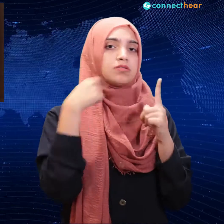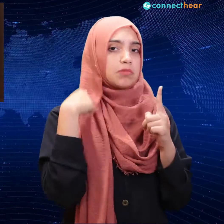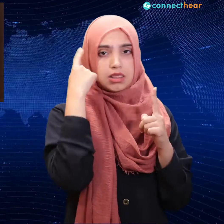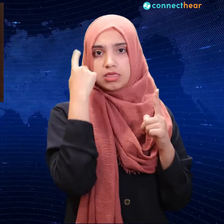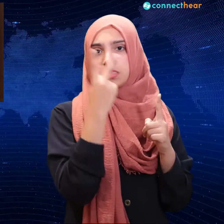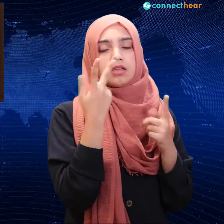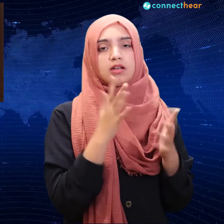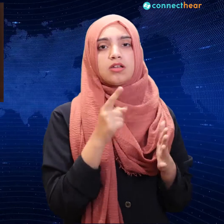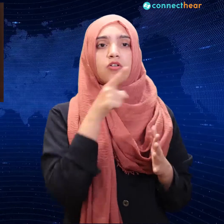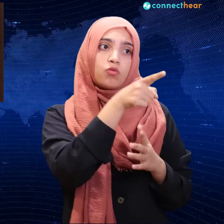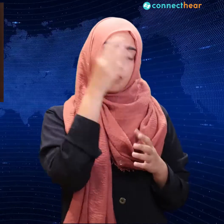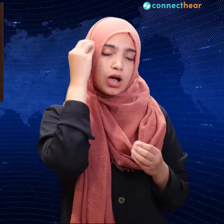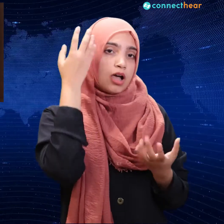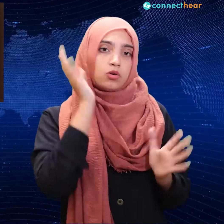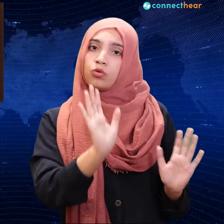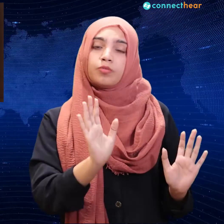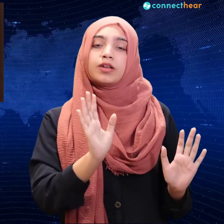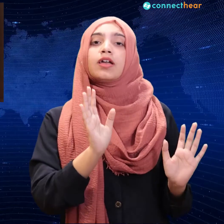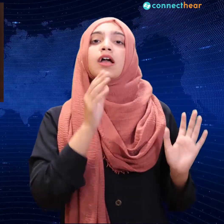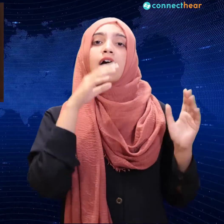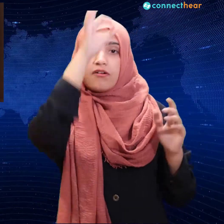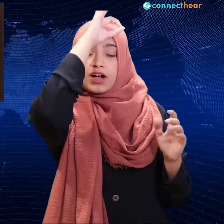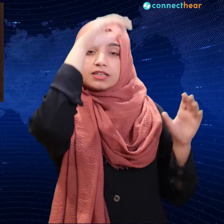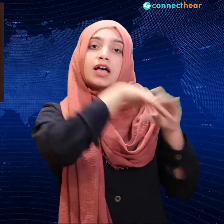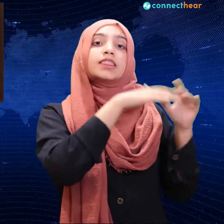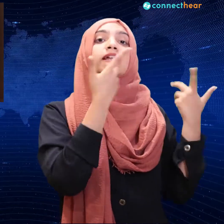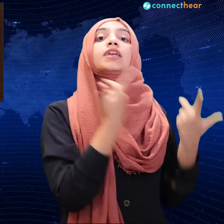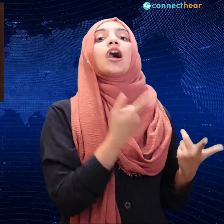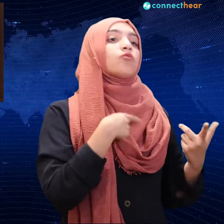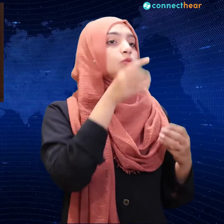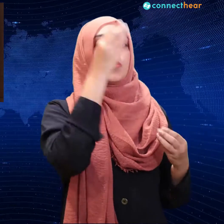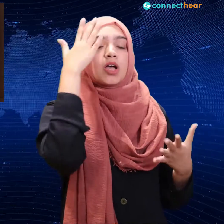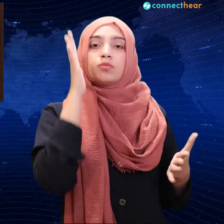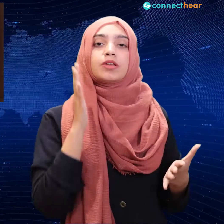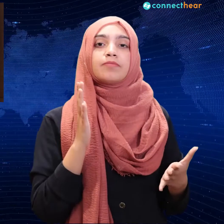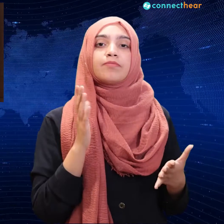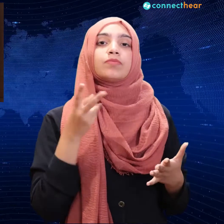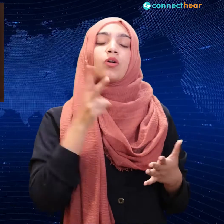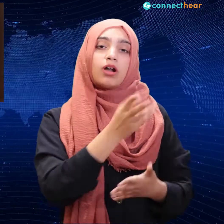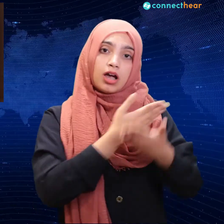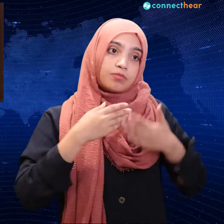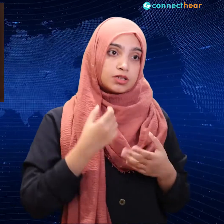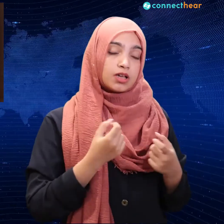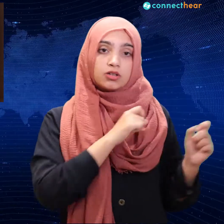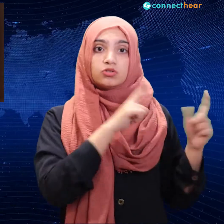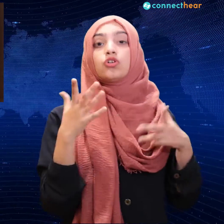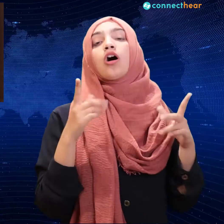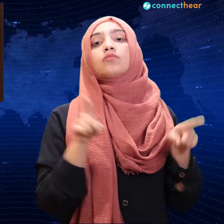clueless, number one, about what happened in Afghanistan. They were all in a state of shock. We knew, as I said,